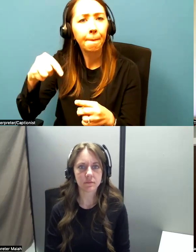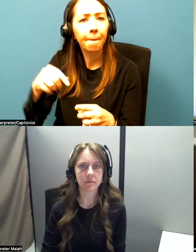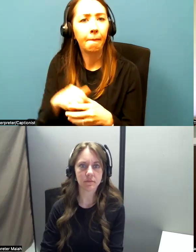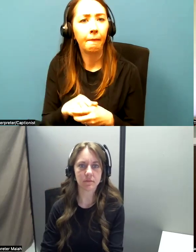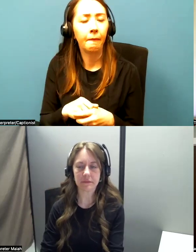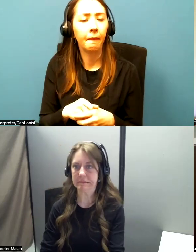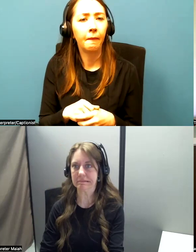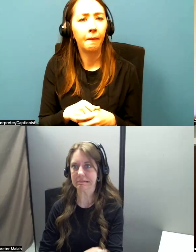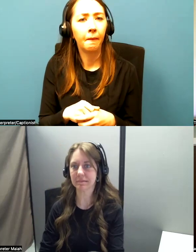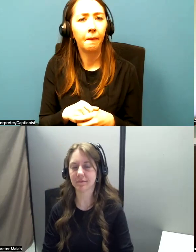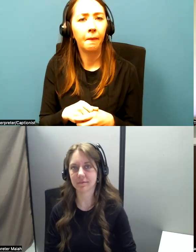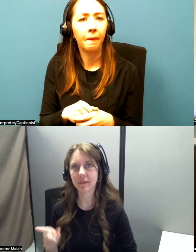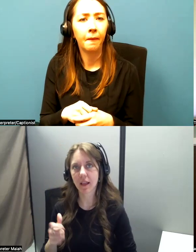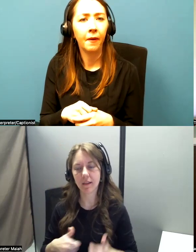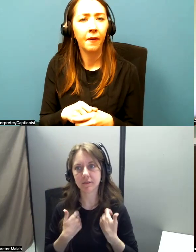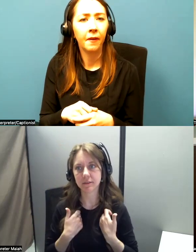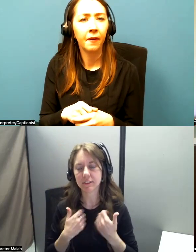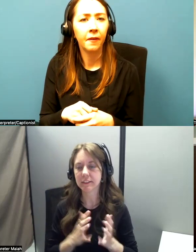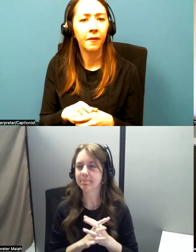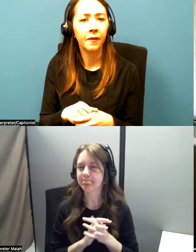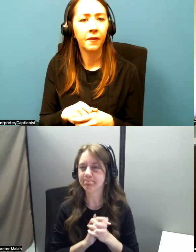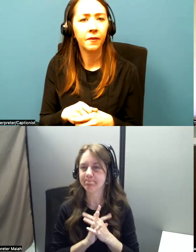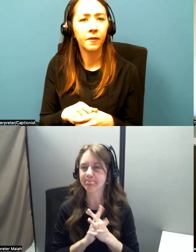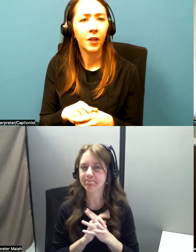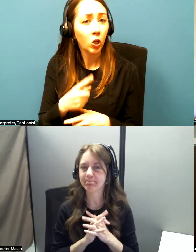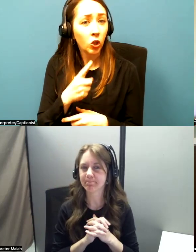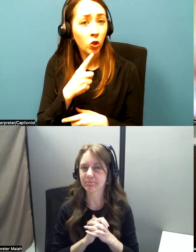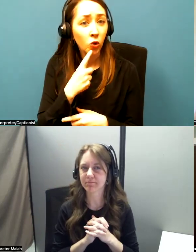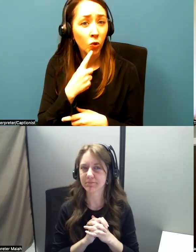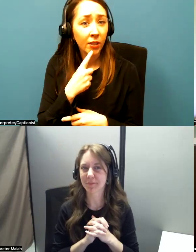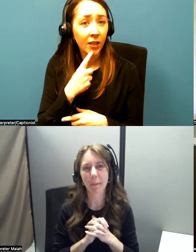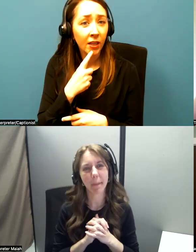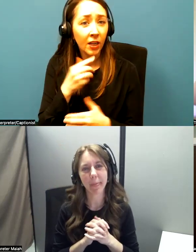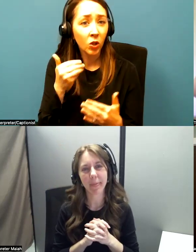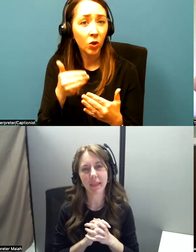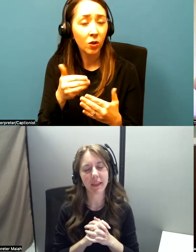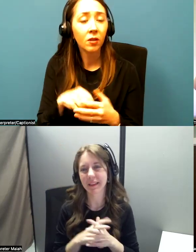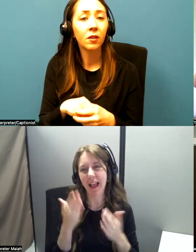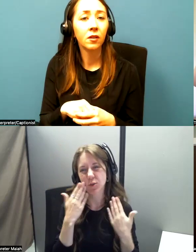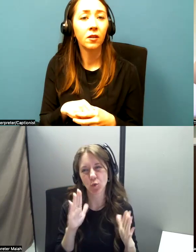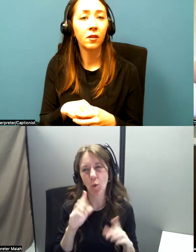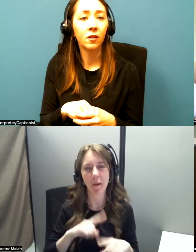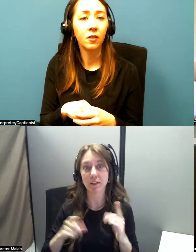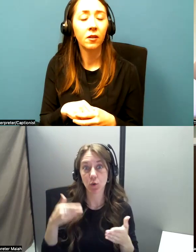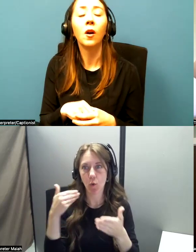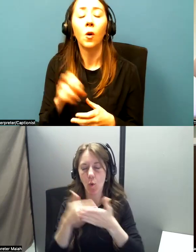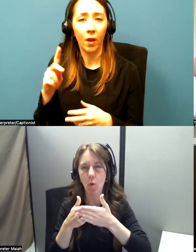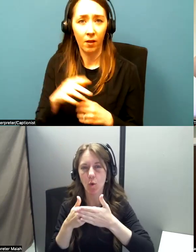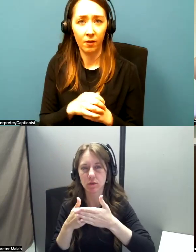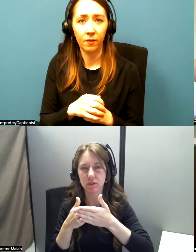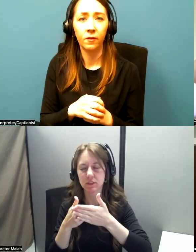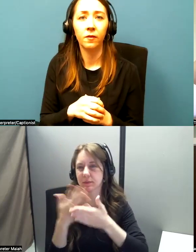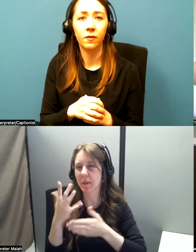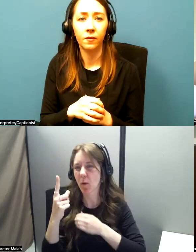He lives uh, But you south said it's a of the couple. back. I don't know, but it's like really close. Okay. It's an hour